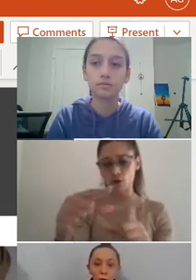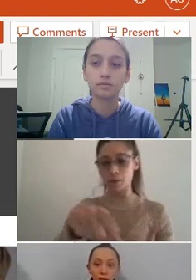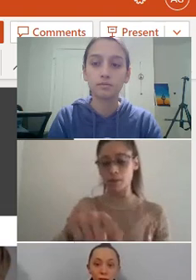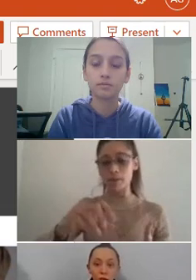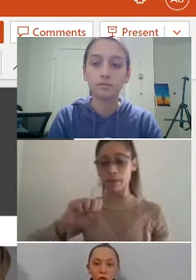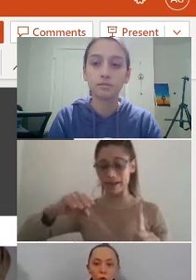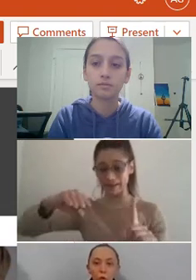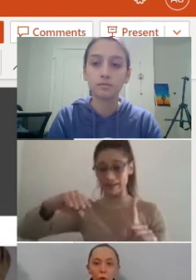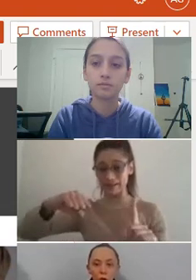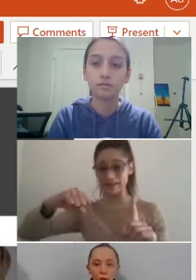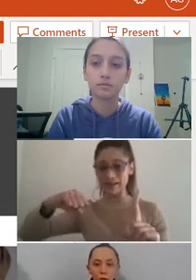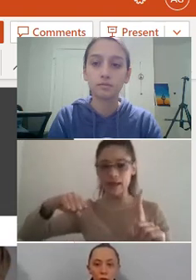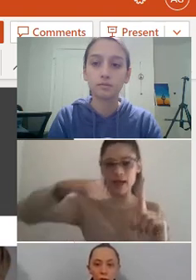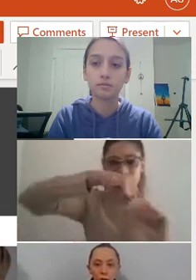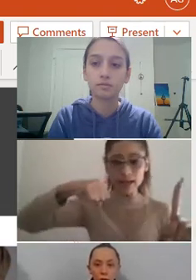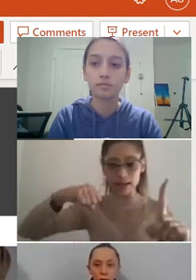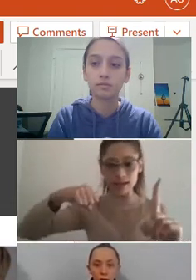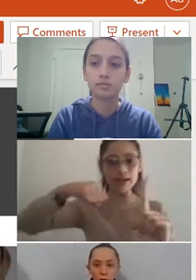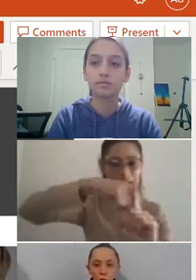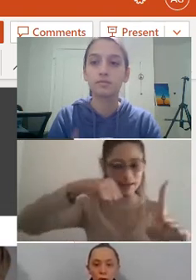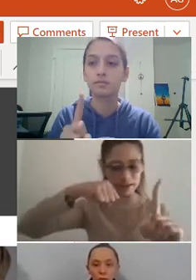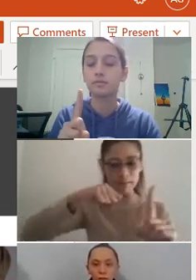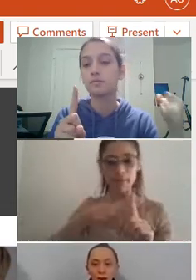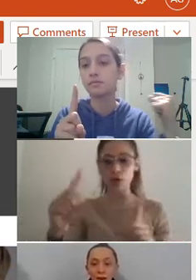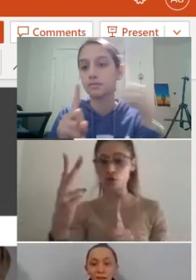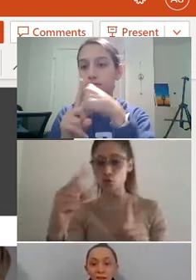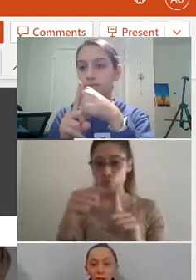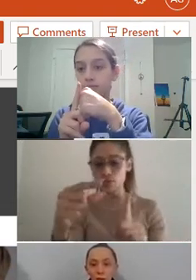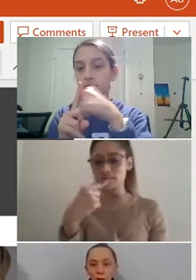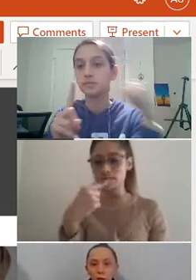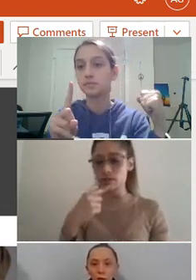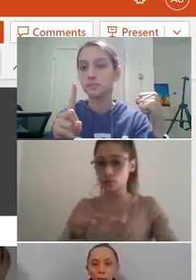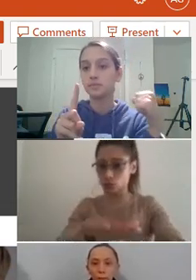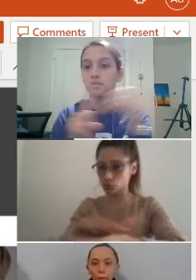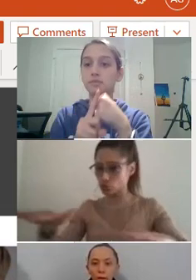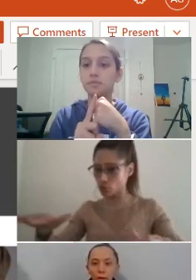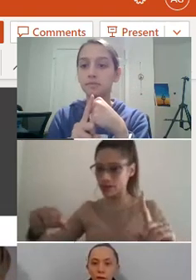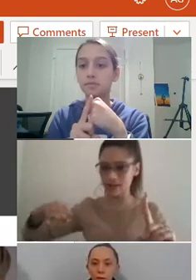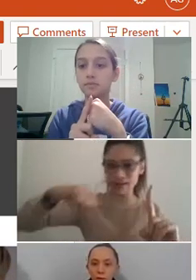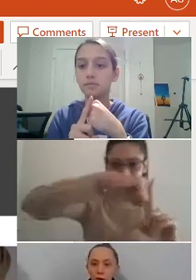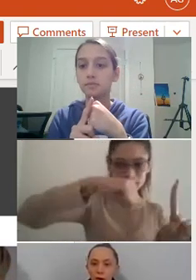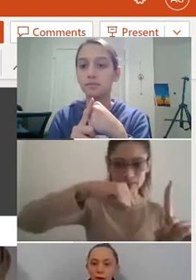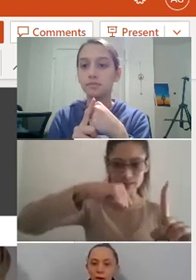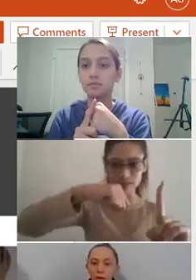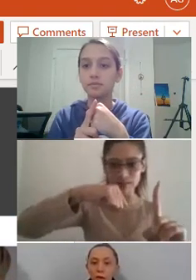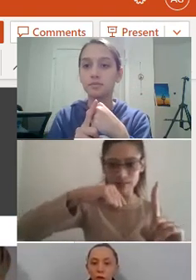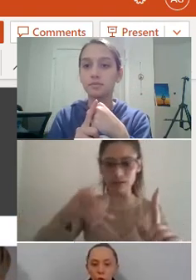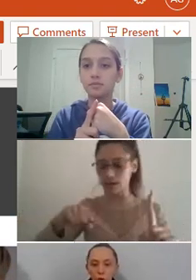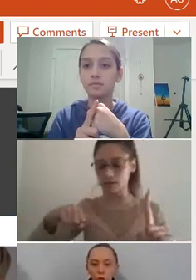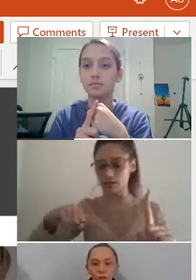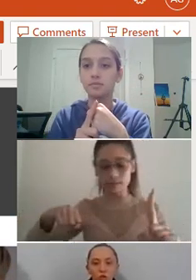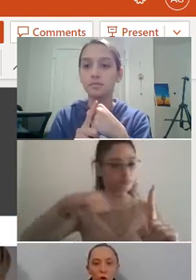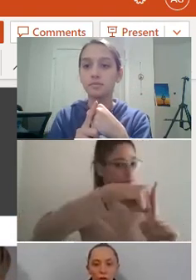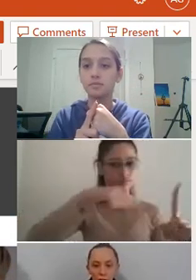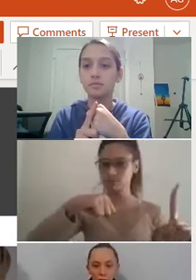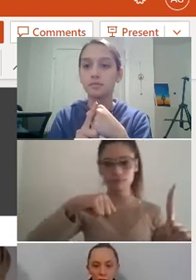Okay, so it says 2 words. So this is hit, but there are 2